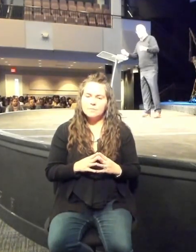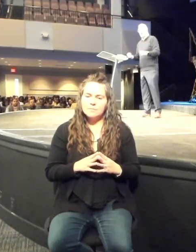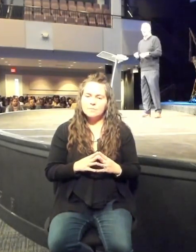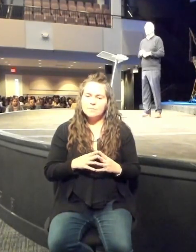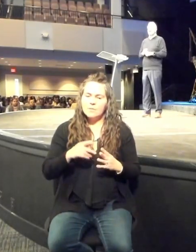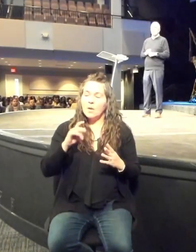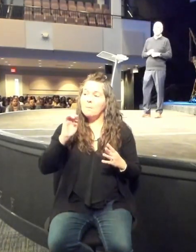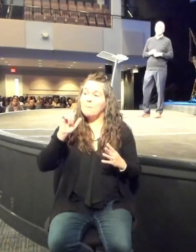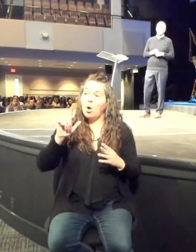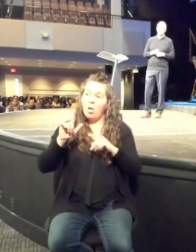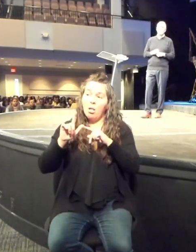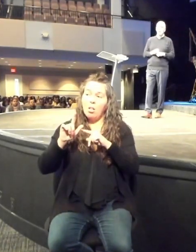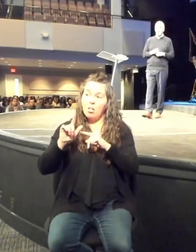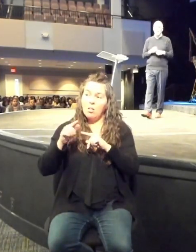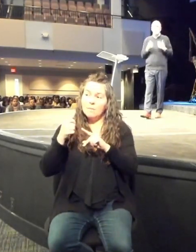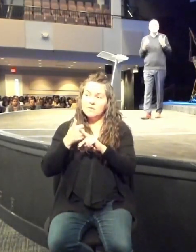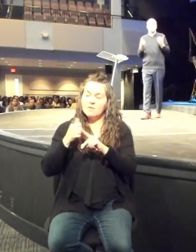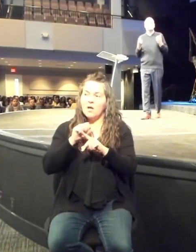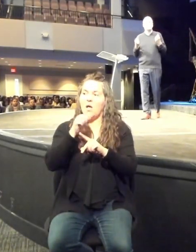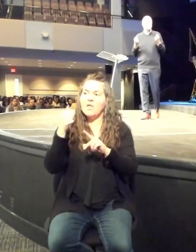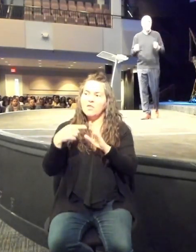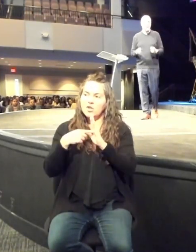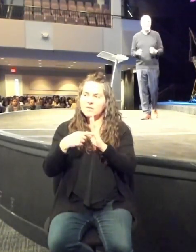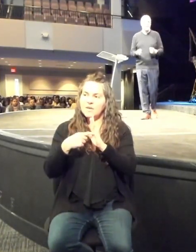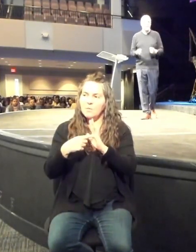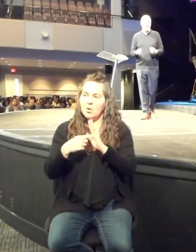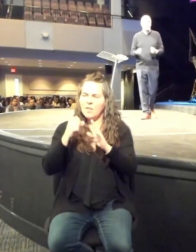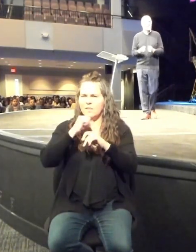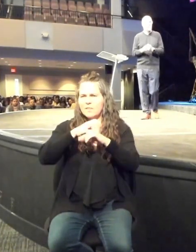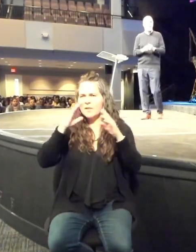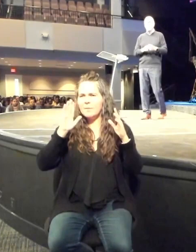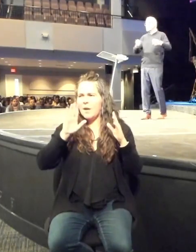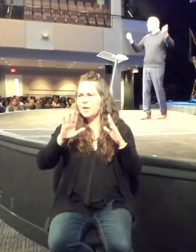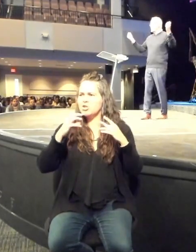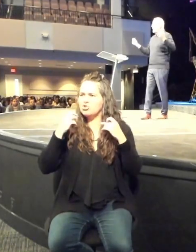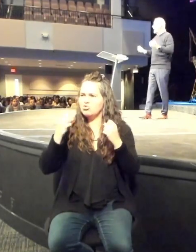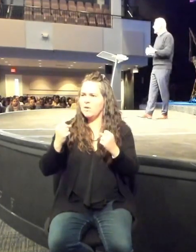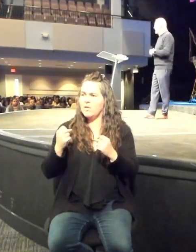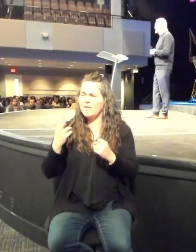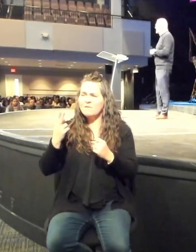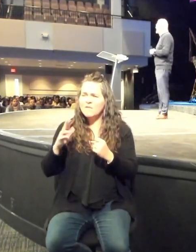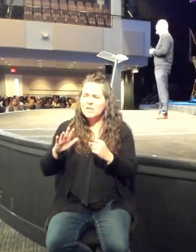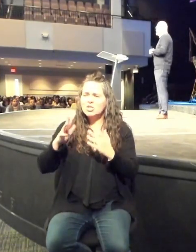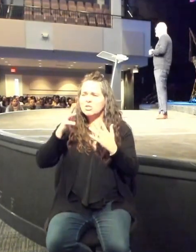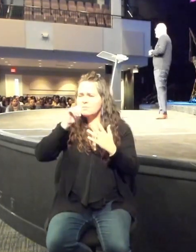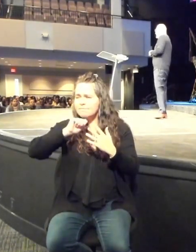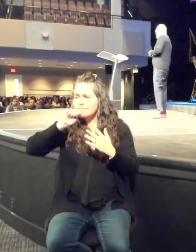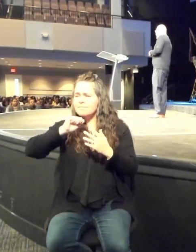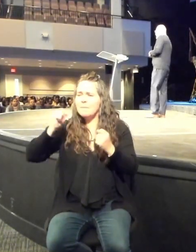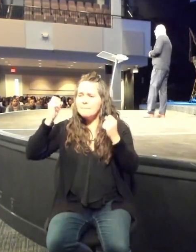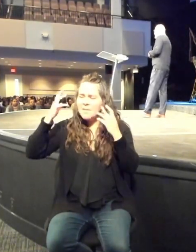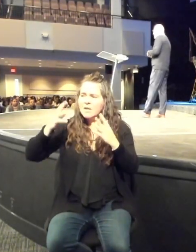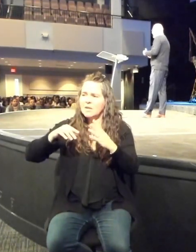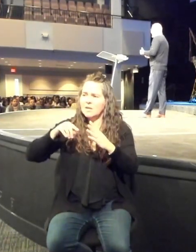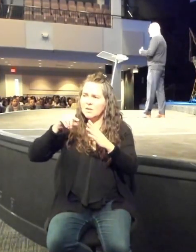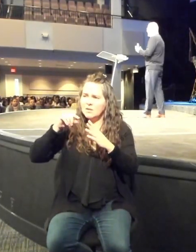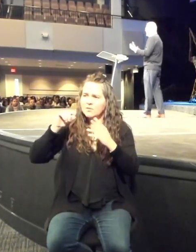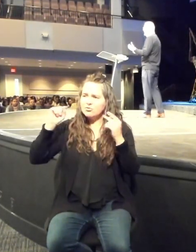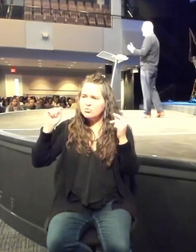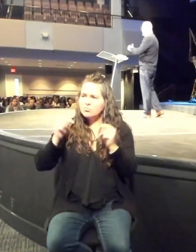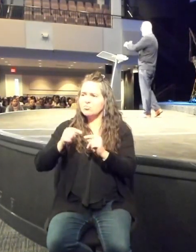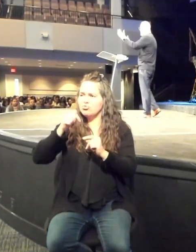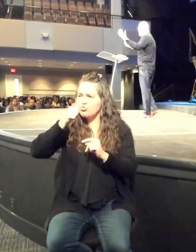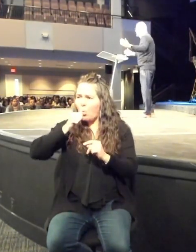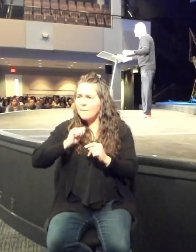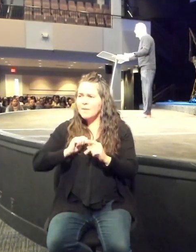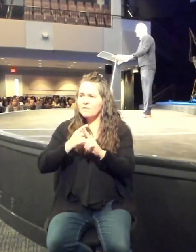the great apostle, think about the strength of this man. He was a man that withstood all kind of persecutions and all kind of torment from people,